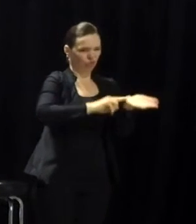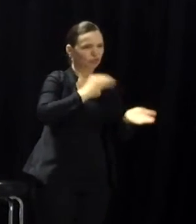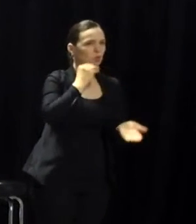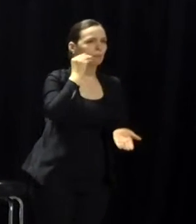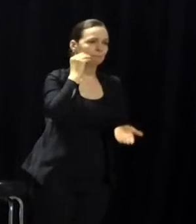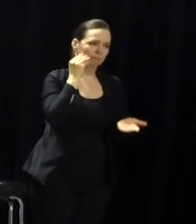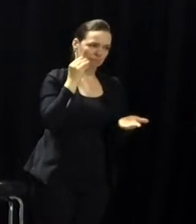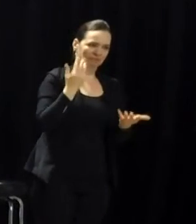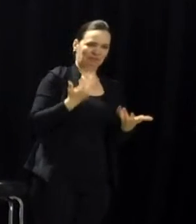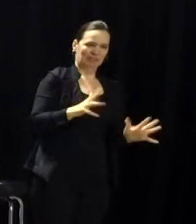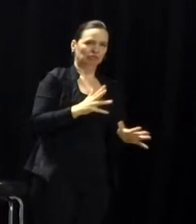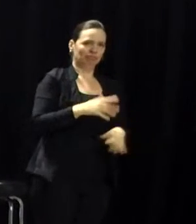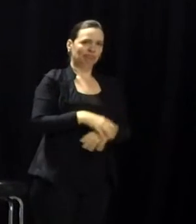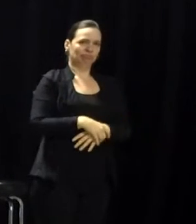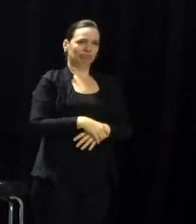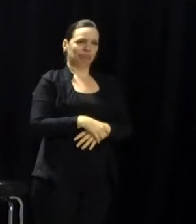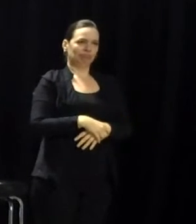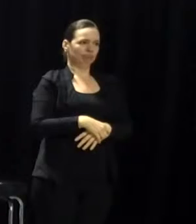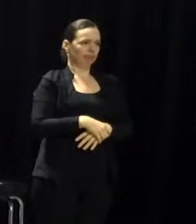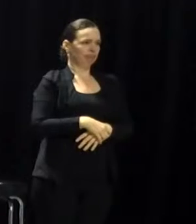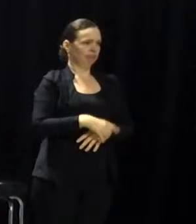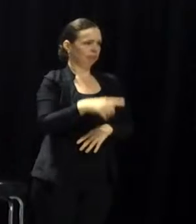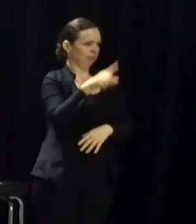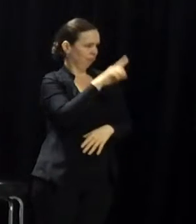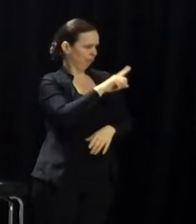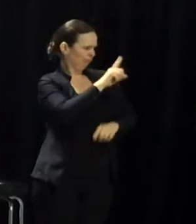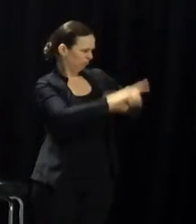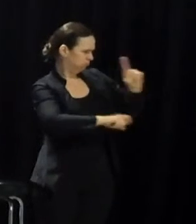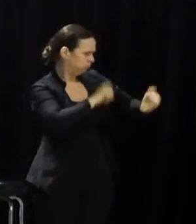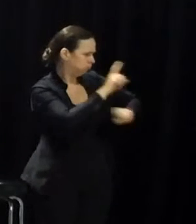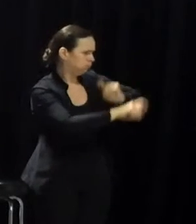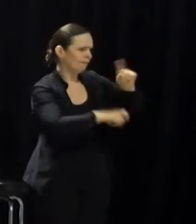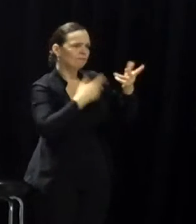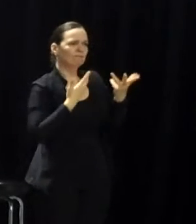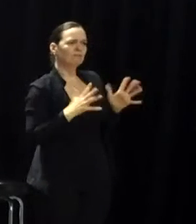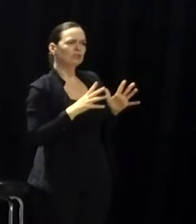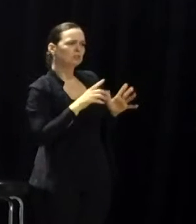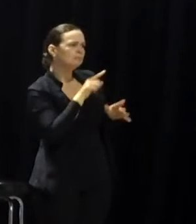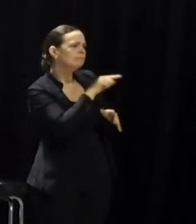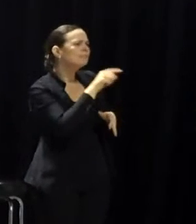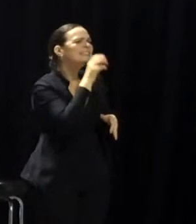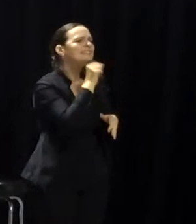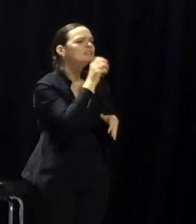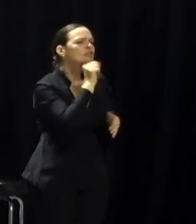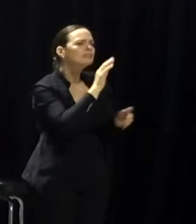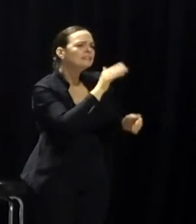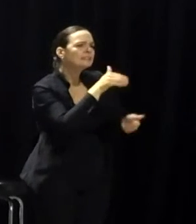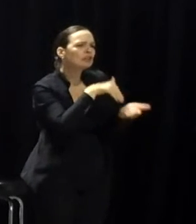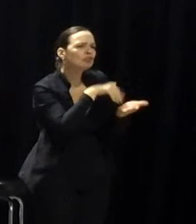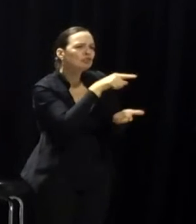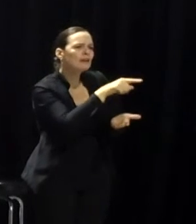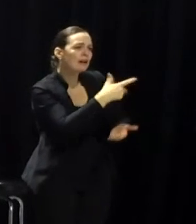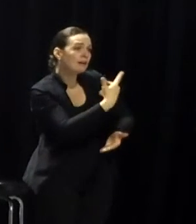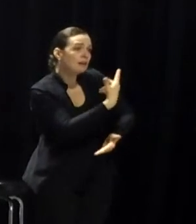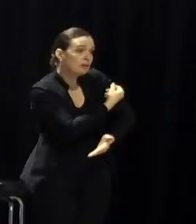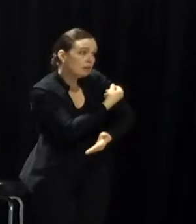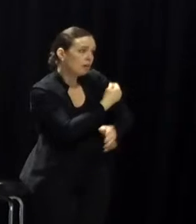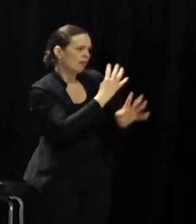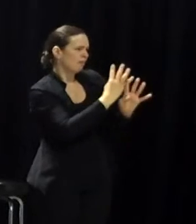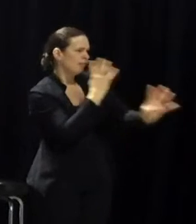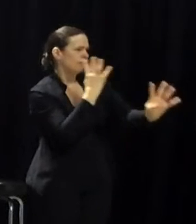the various senior facilities on who's been essentially received the vaccination, who's still in line to receive